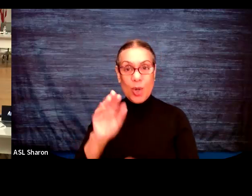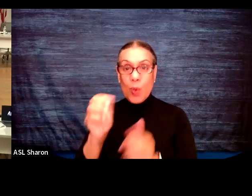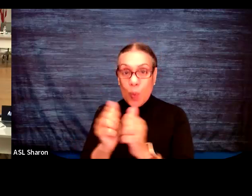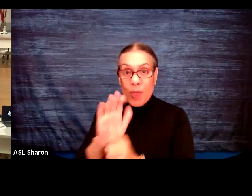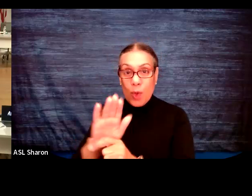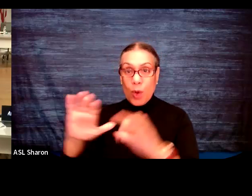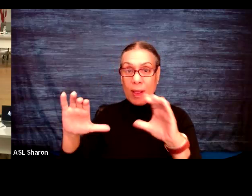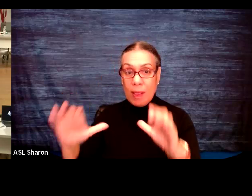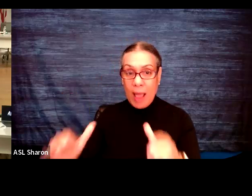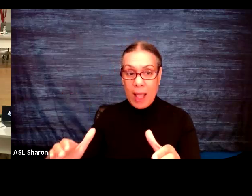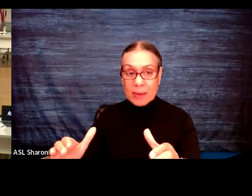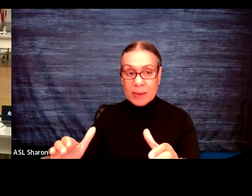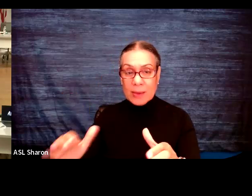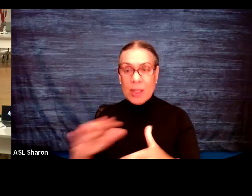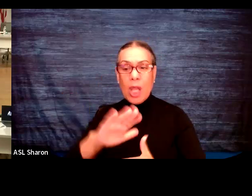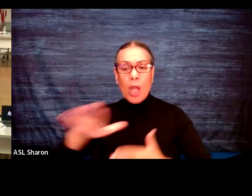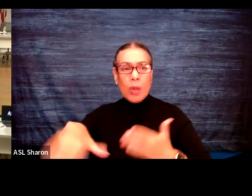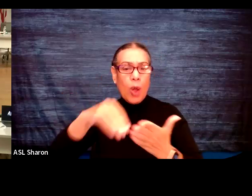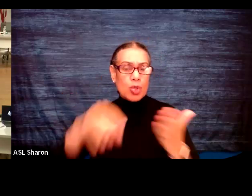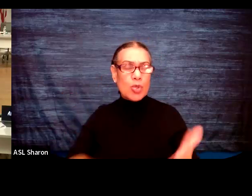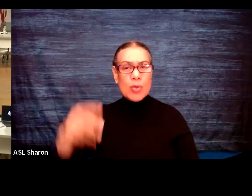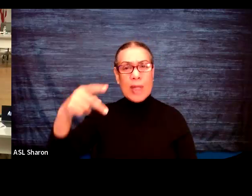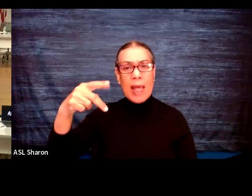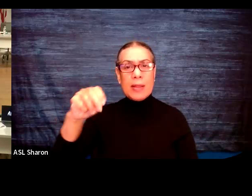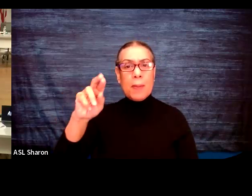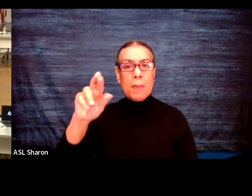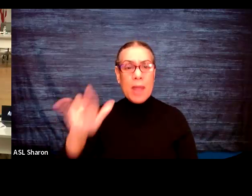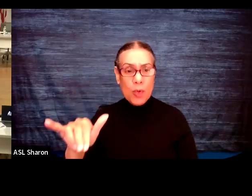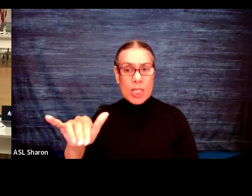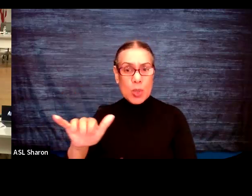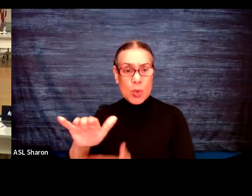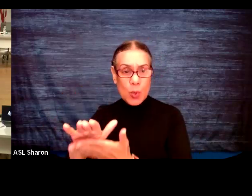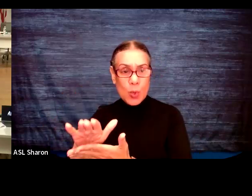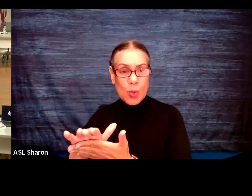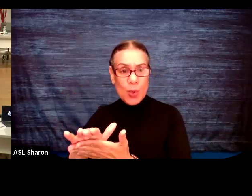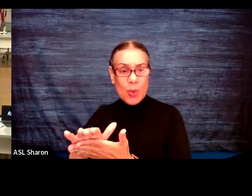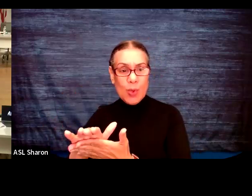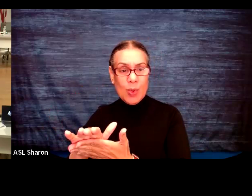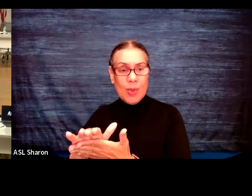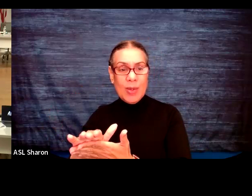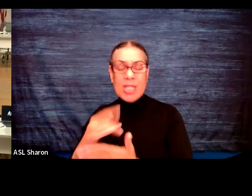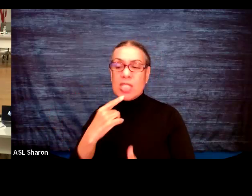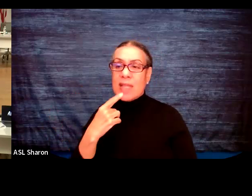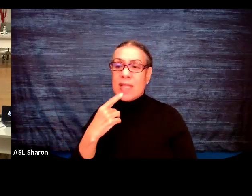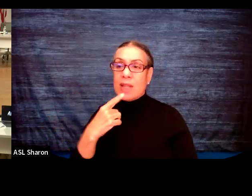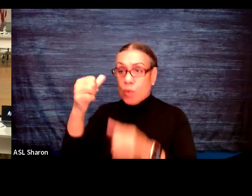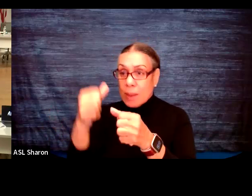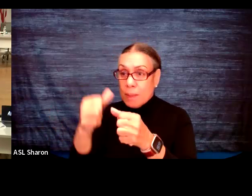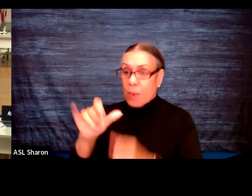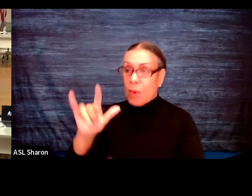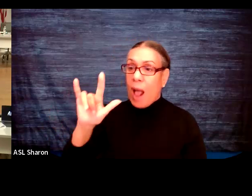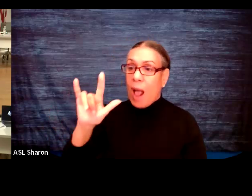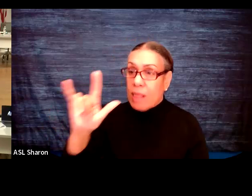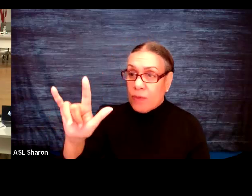class, and all of the students at the Perry, she said to them, just remember, I love you and I want the best